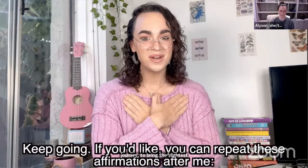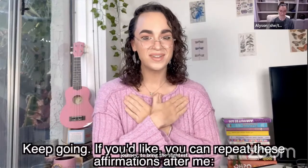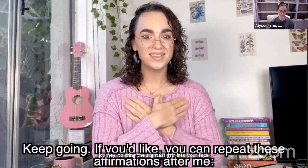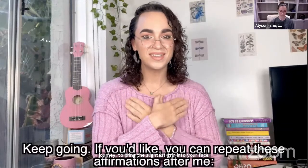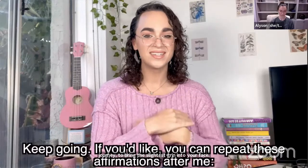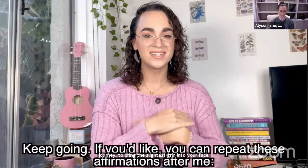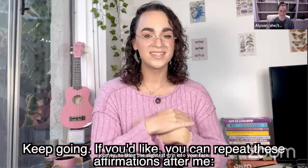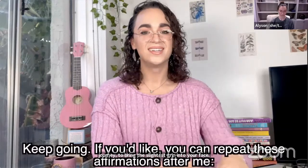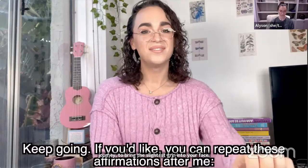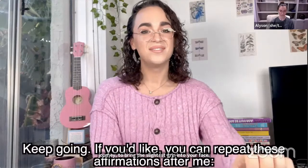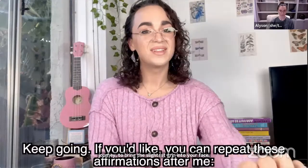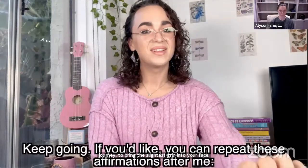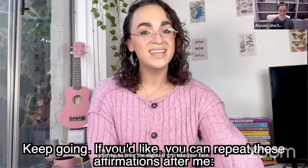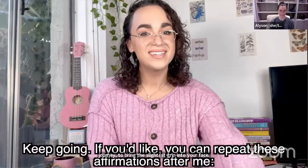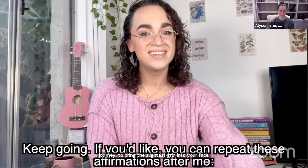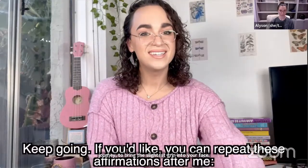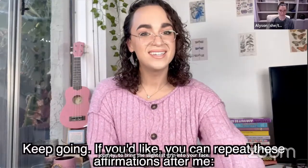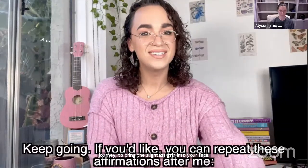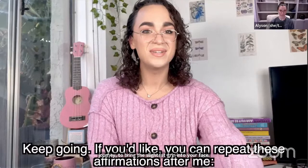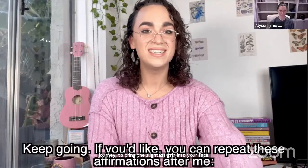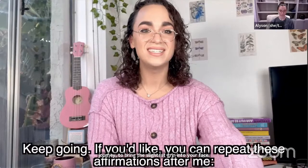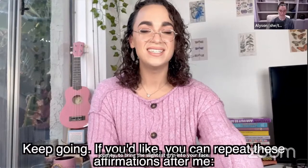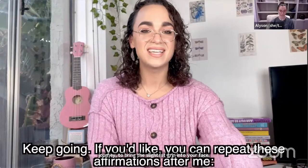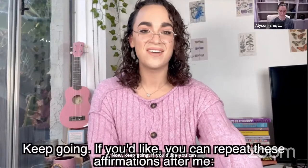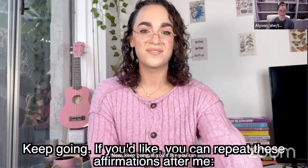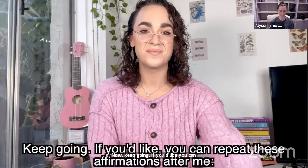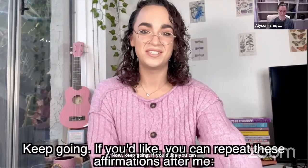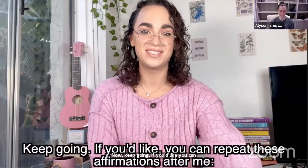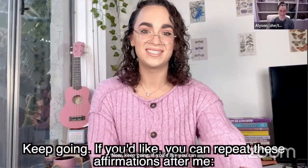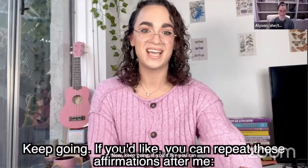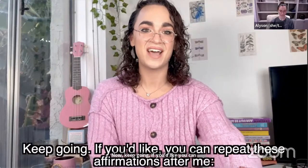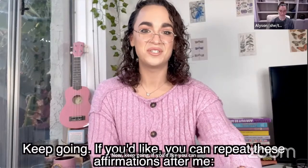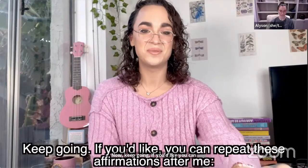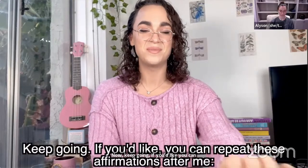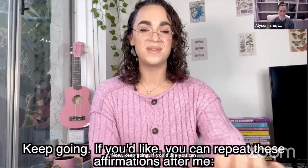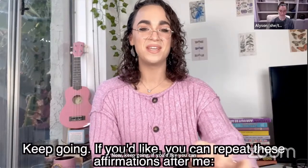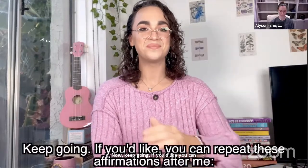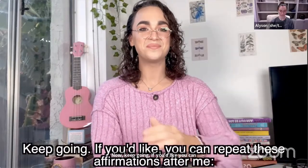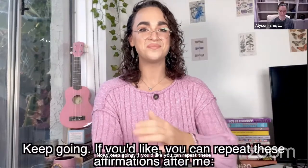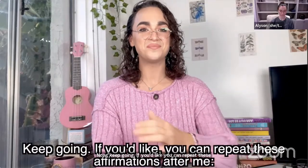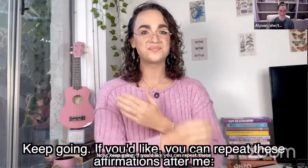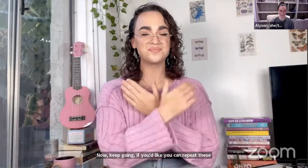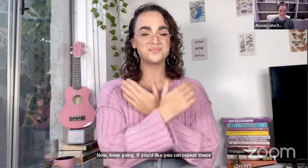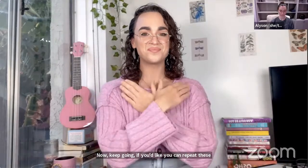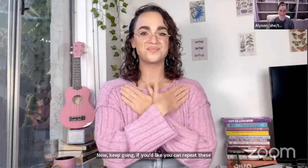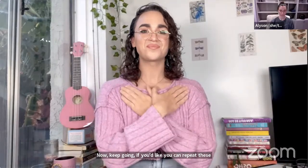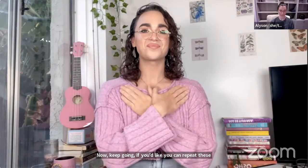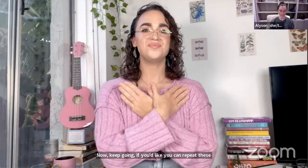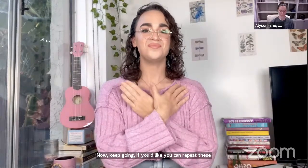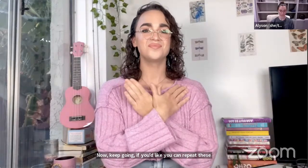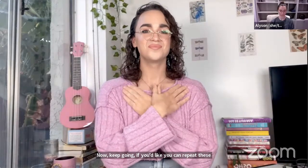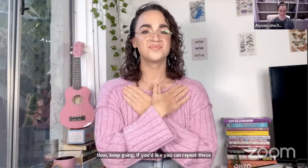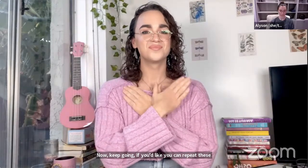keep going. If you'd like, you can repeat these affirmations after me.